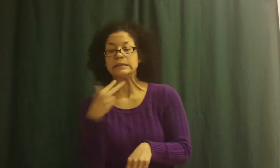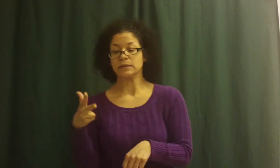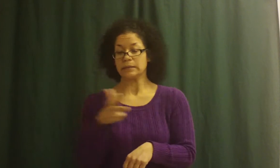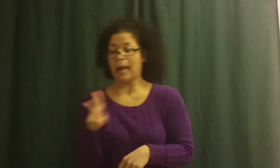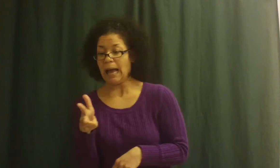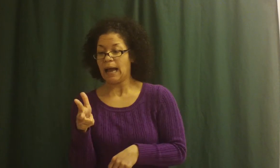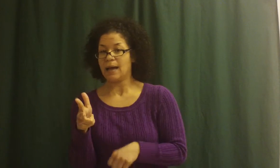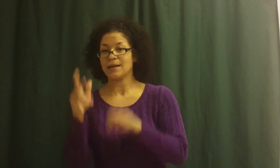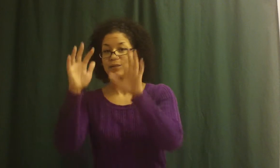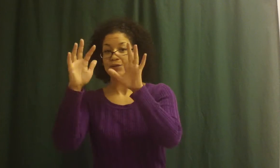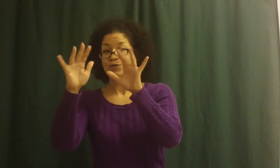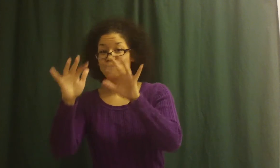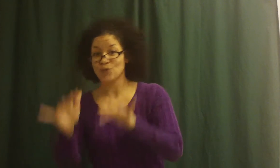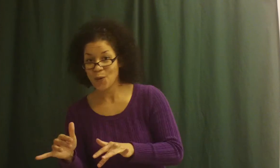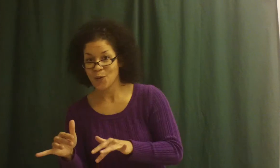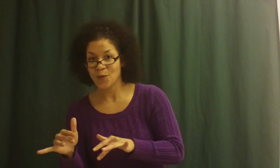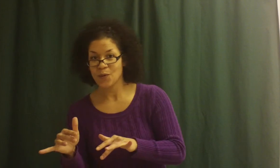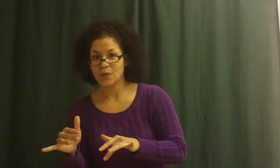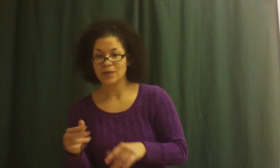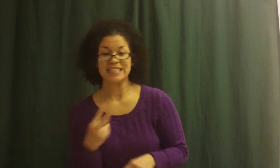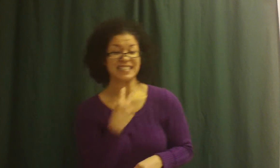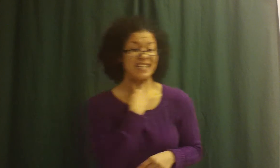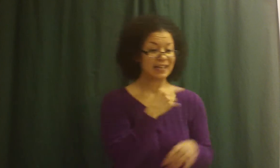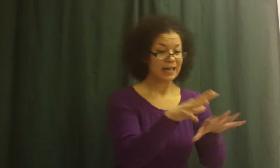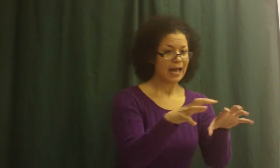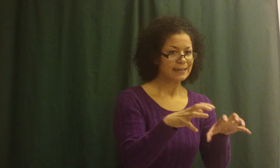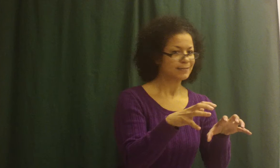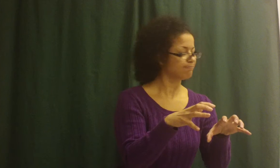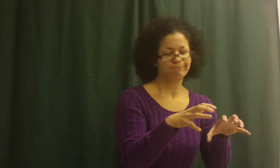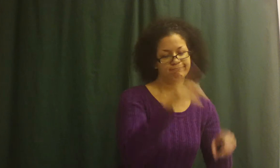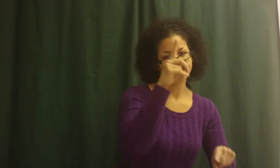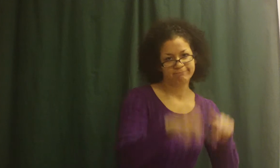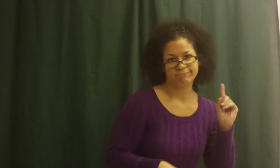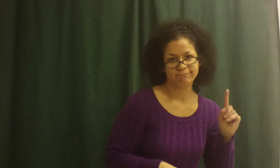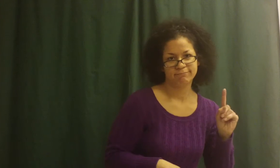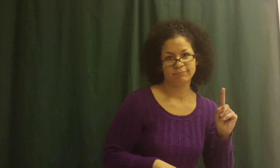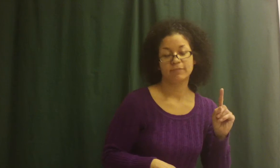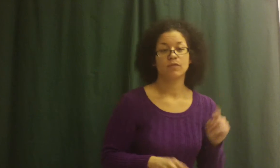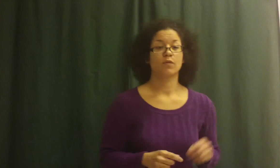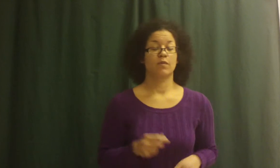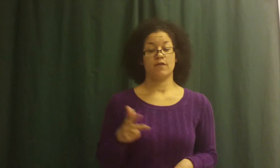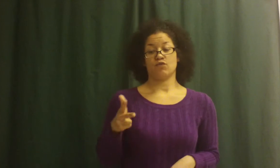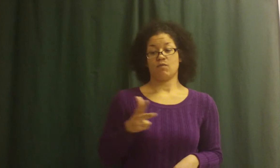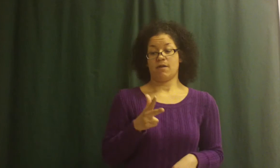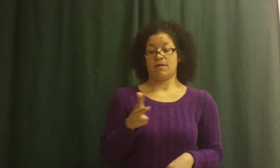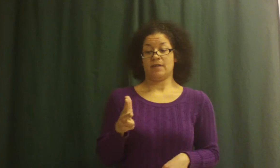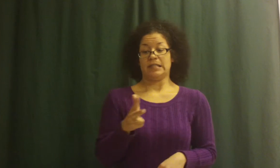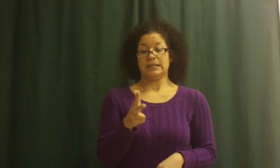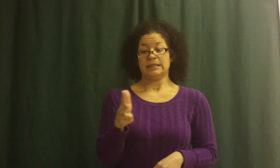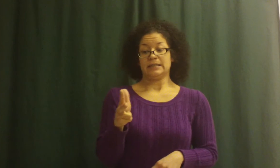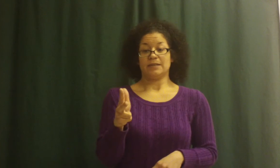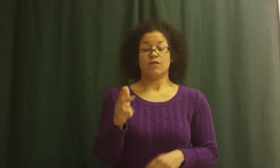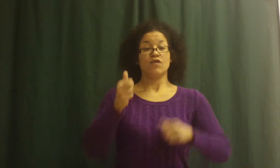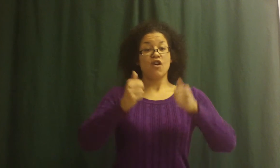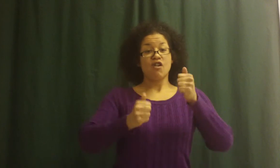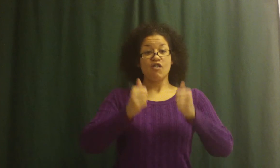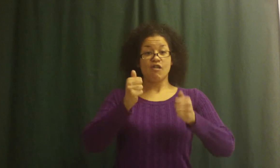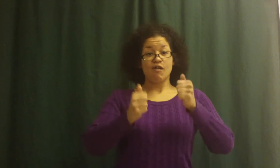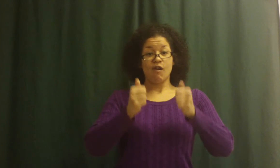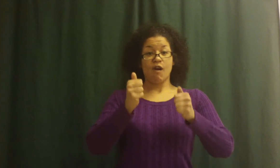up just circling. With a car on the snow, you can get your tires stuck in it and